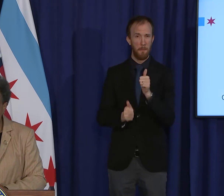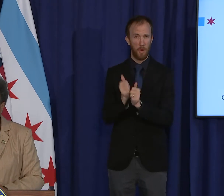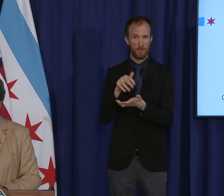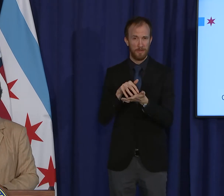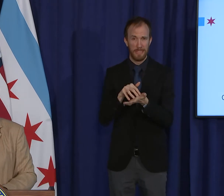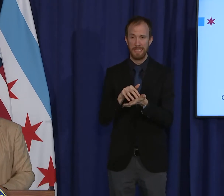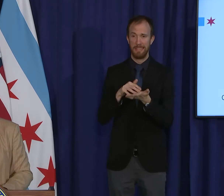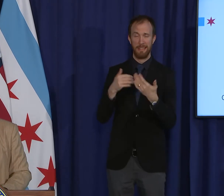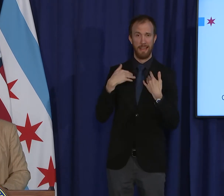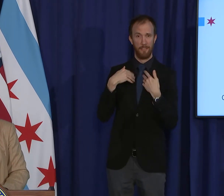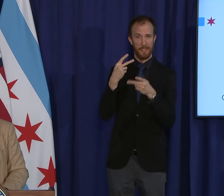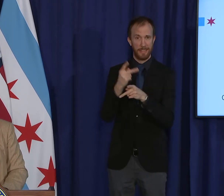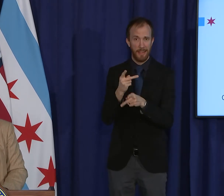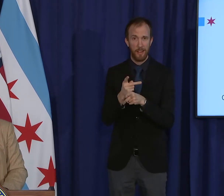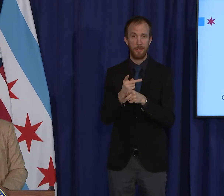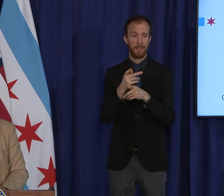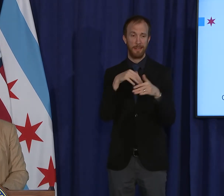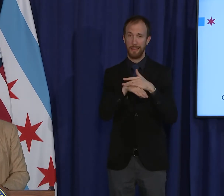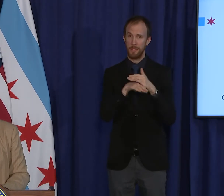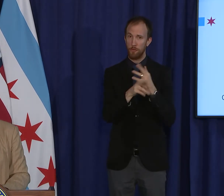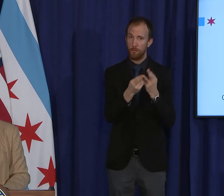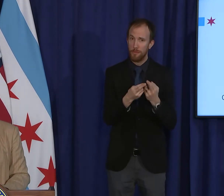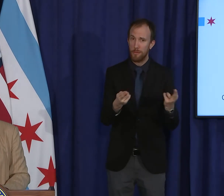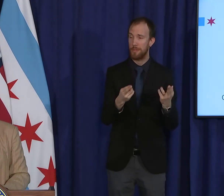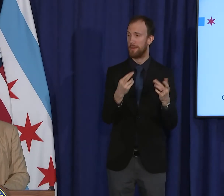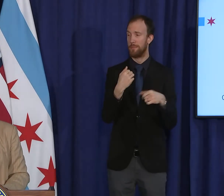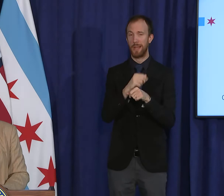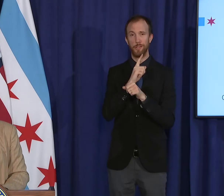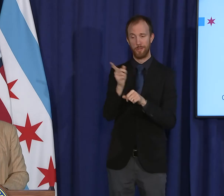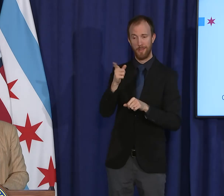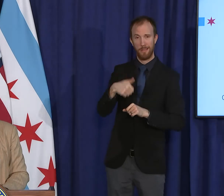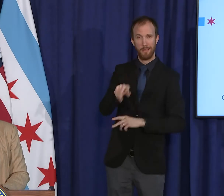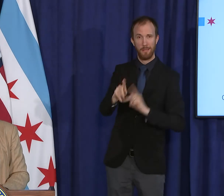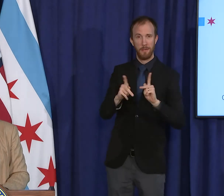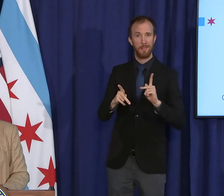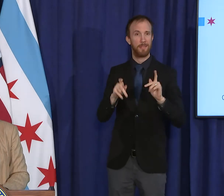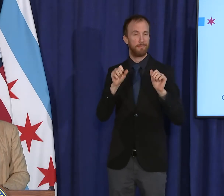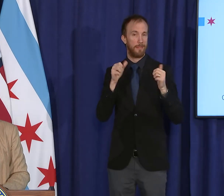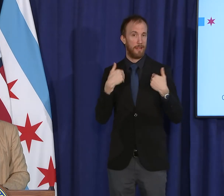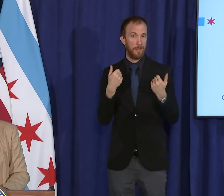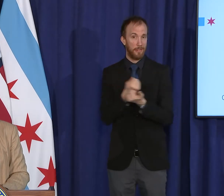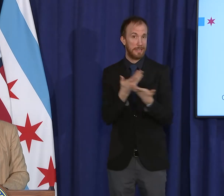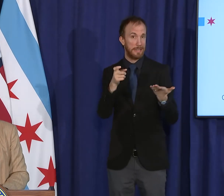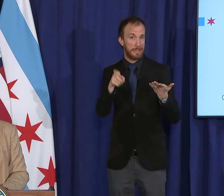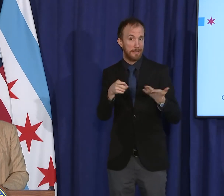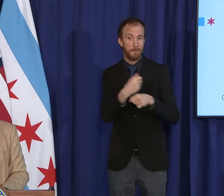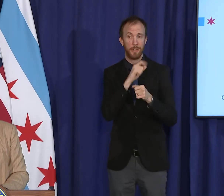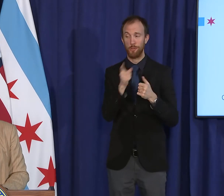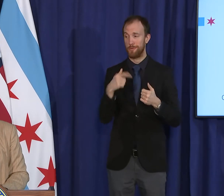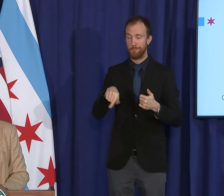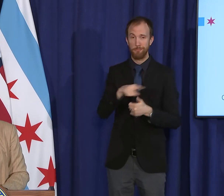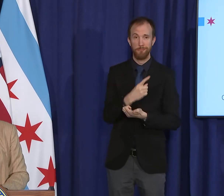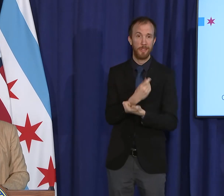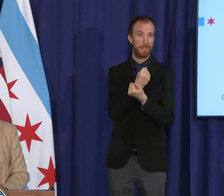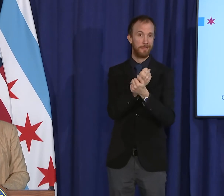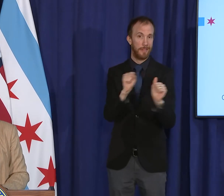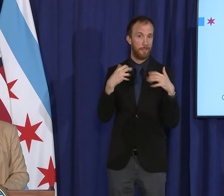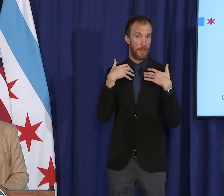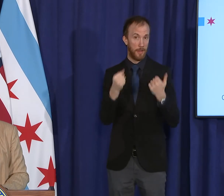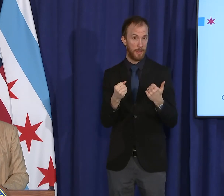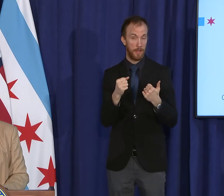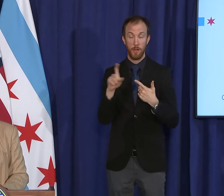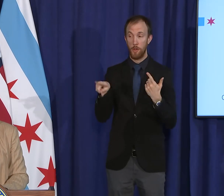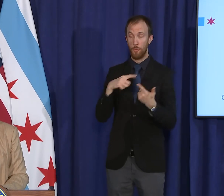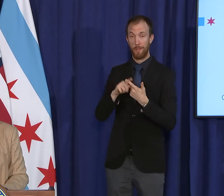equitable access to resources that they need to feel safe and healthy. And even when vaccines first arrived in our